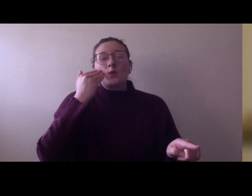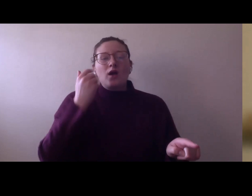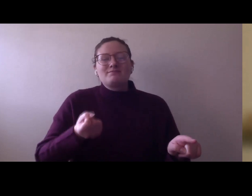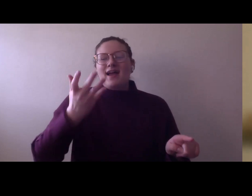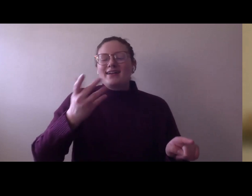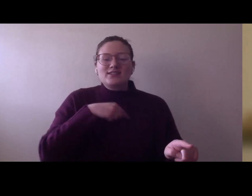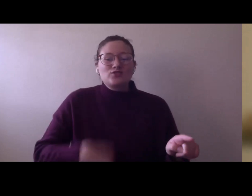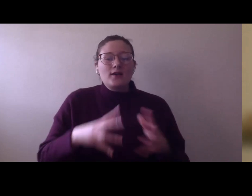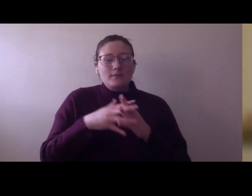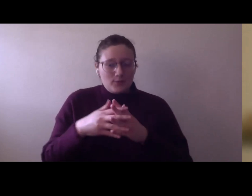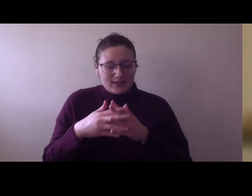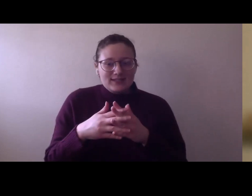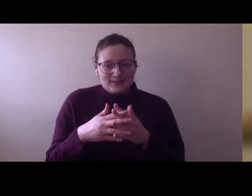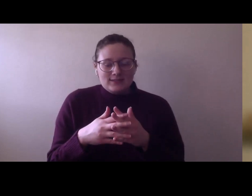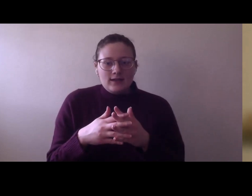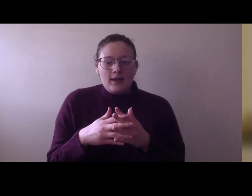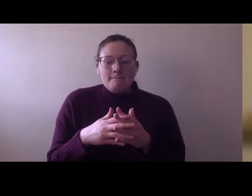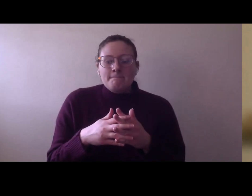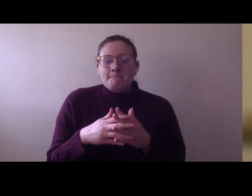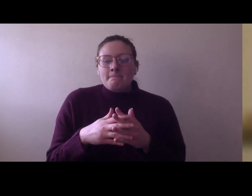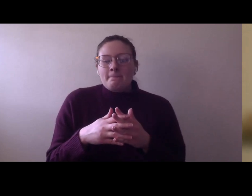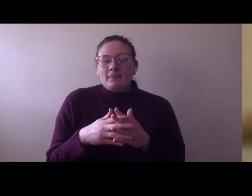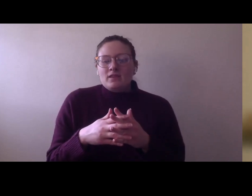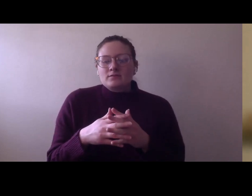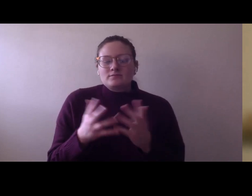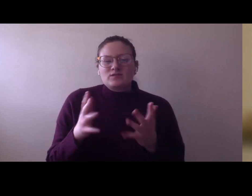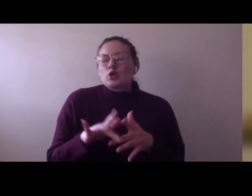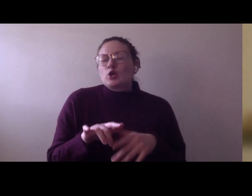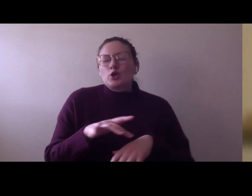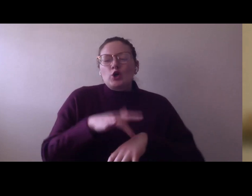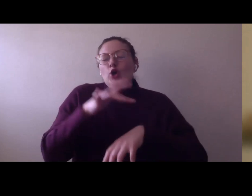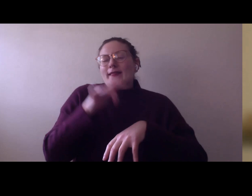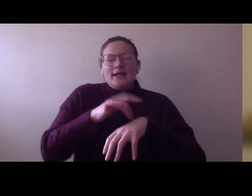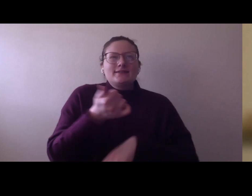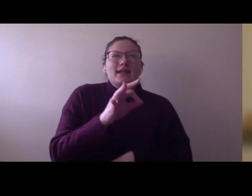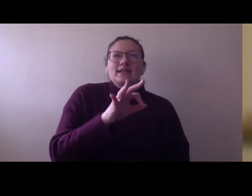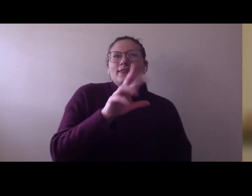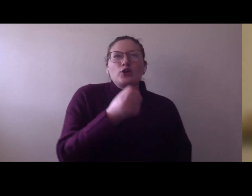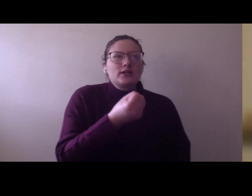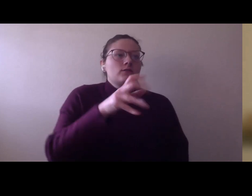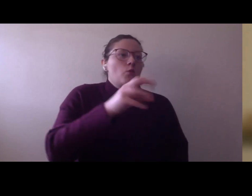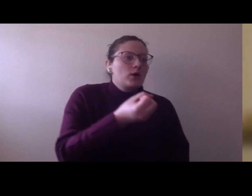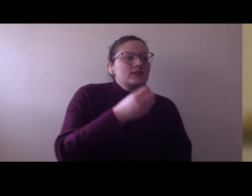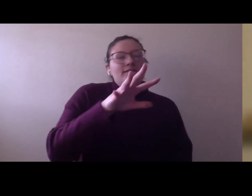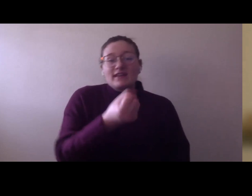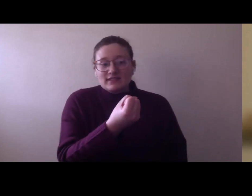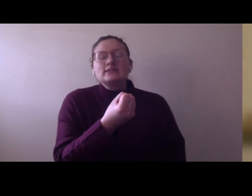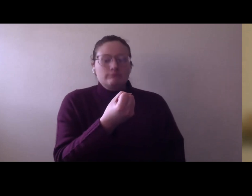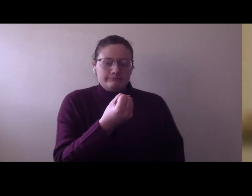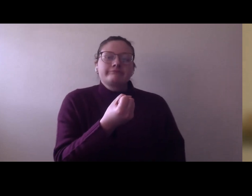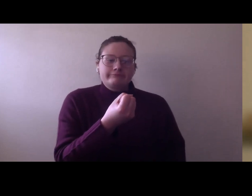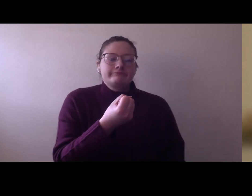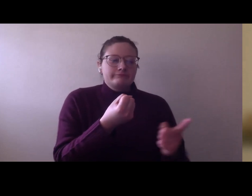Chinese Americans in the early years, in the 1940s, 50s, and 60s, very much draw